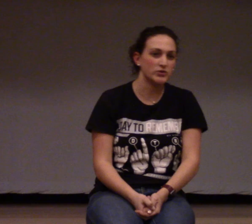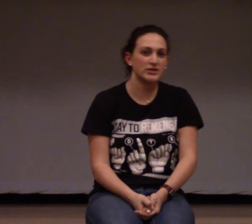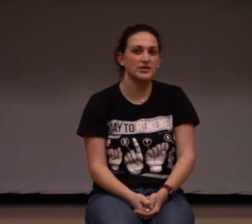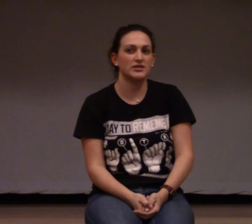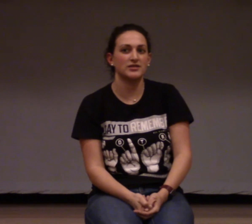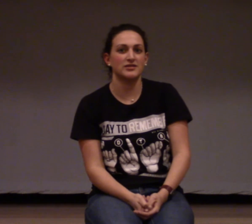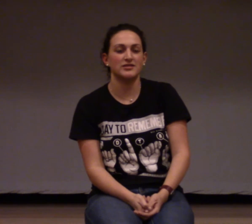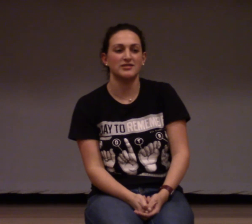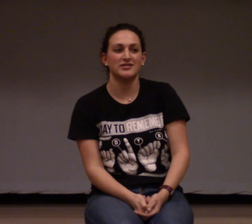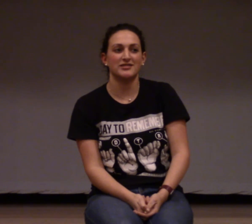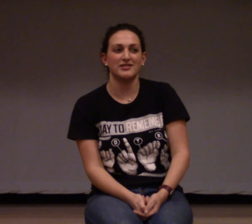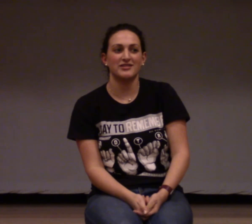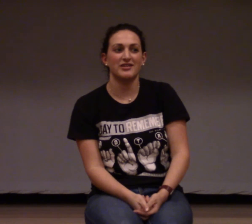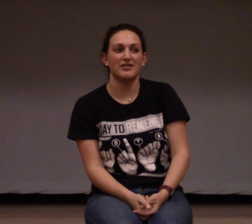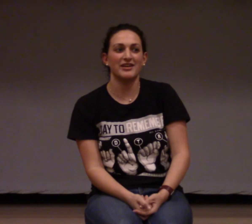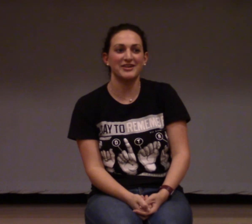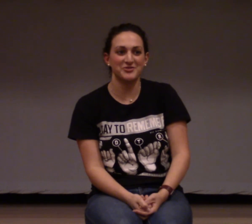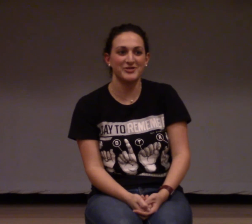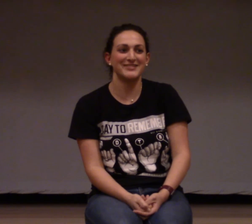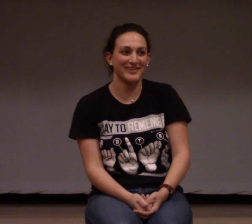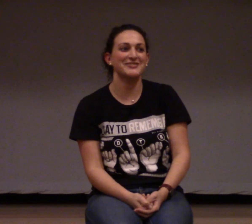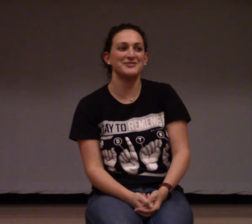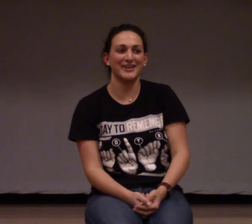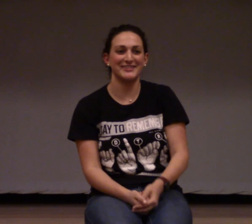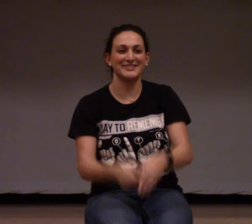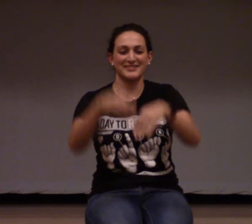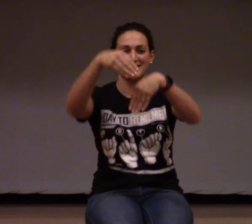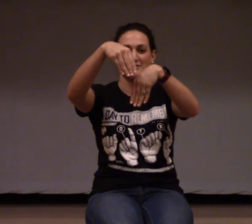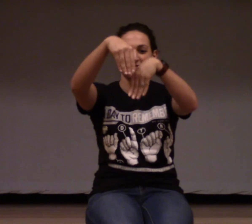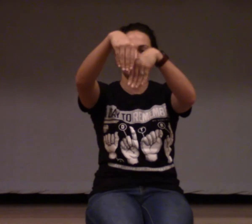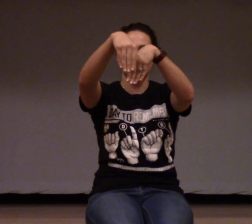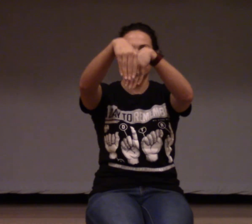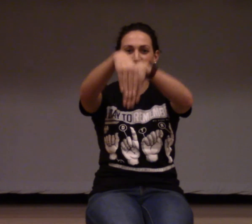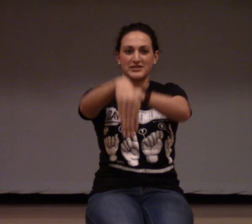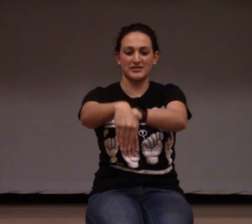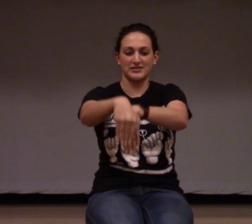Toast. I think I showed you guys. Yep, 2 signs. Yep, so there's toast.